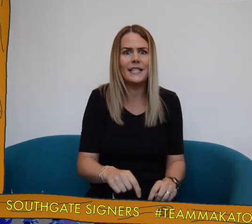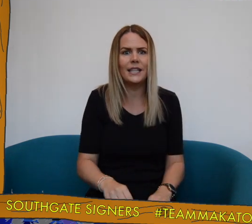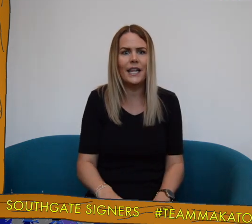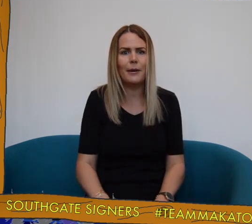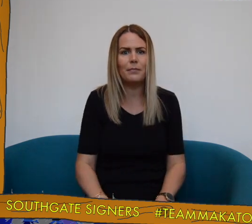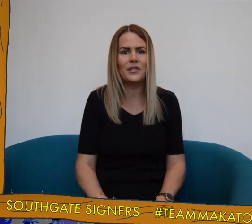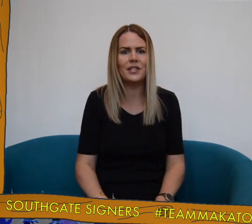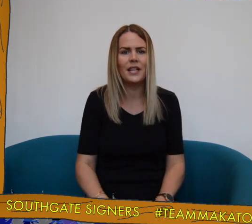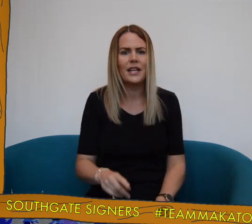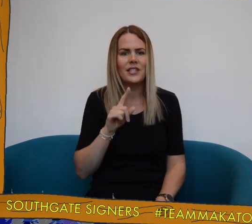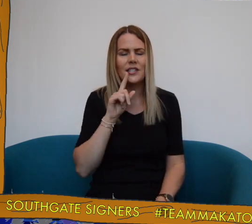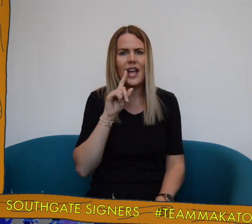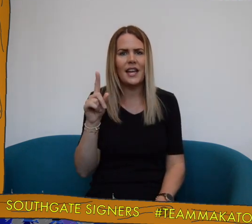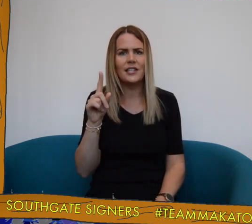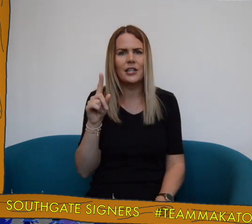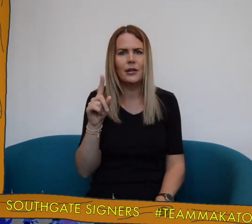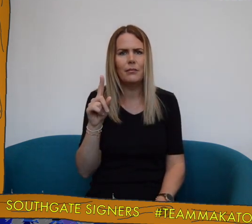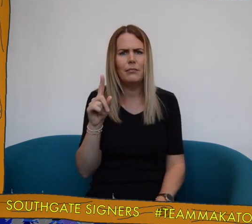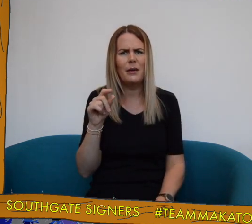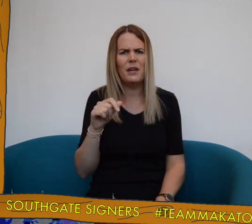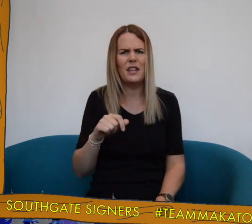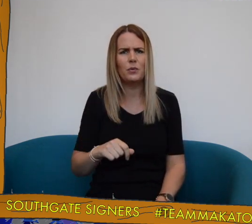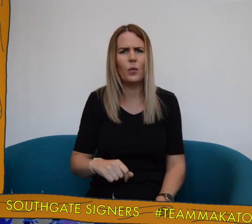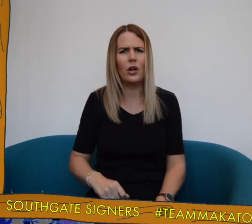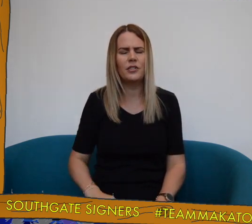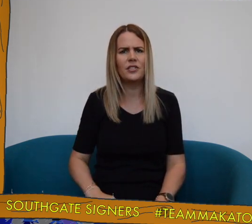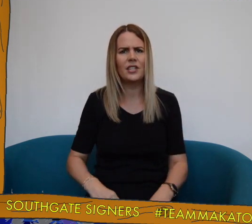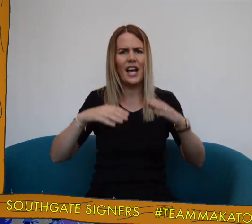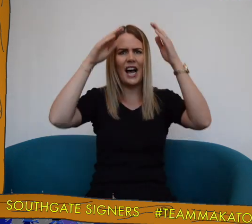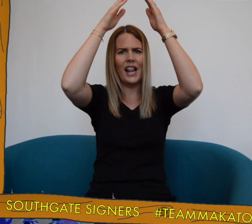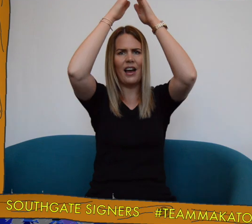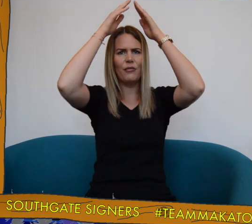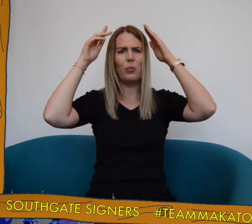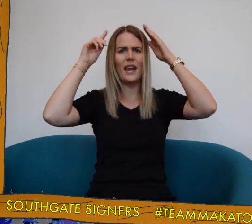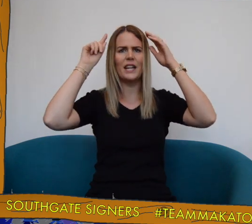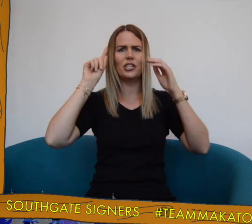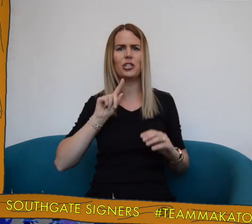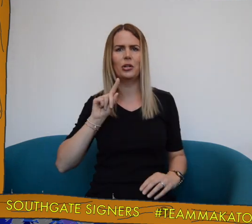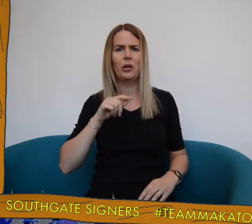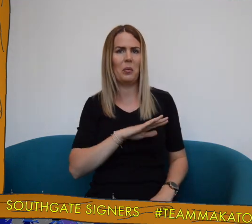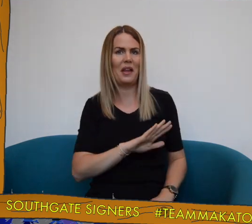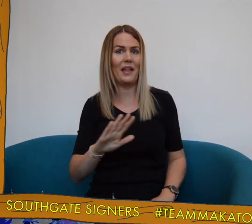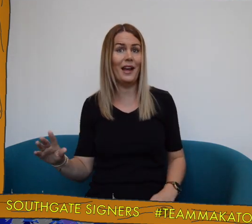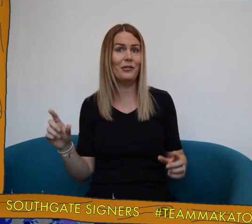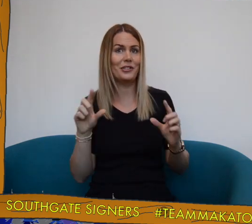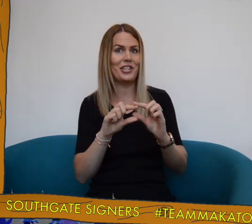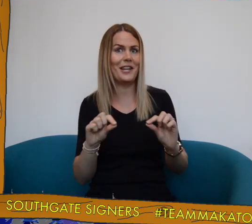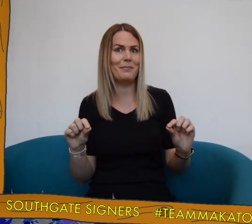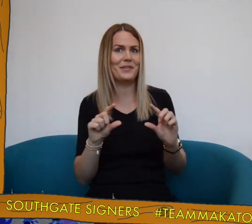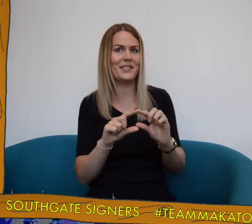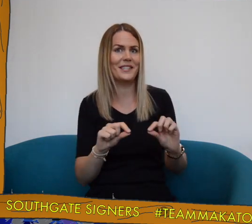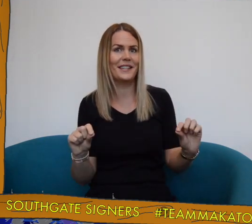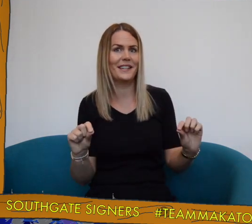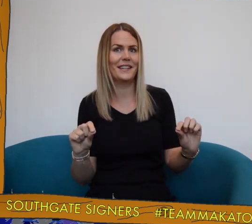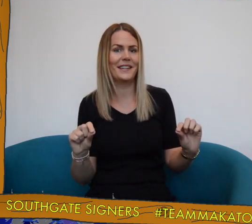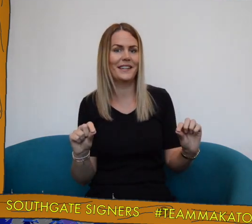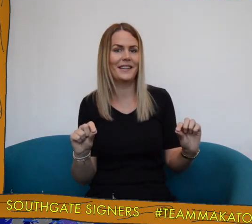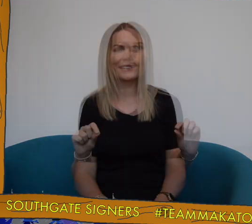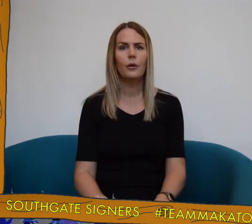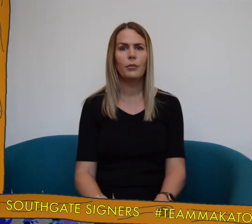licking his lips said Maybe this once I'll have witch without chips.